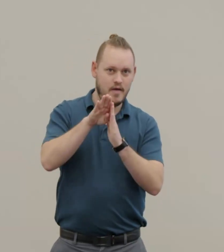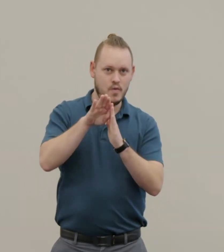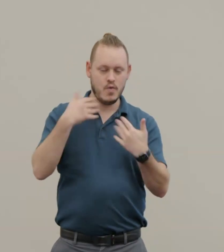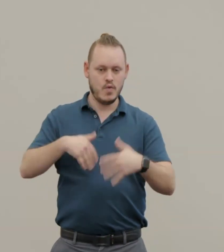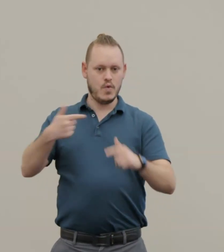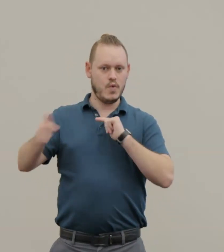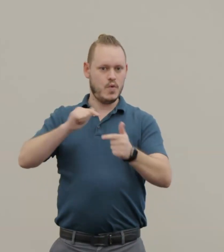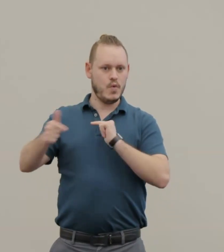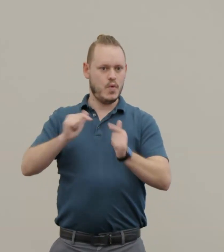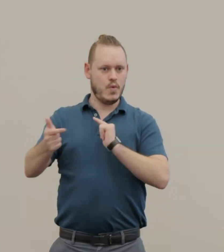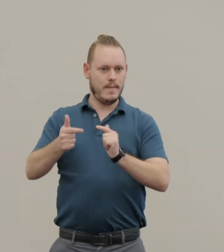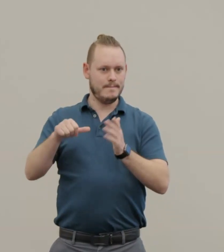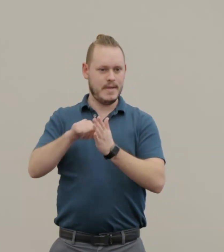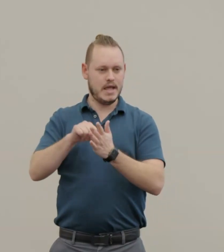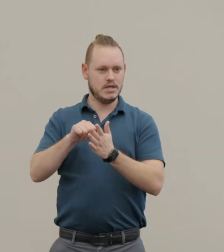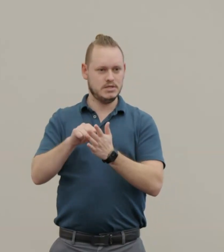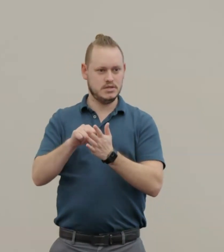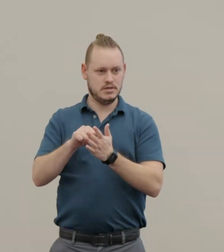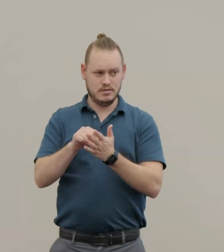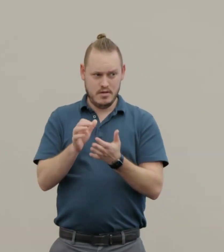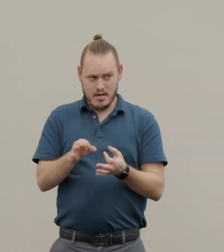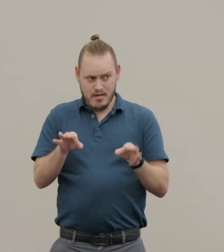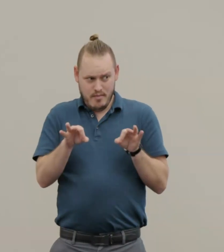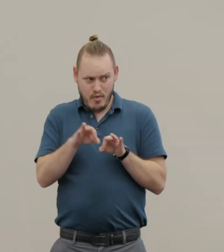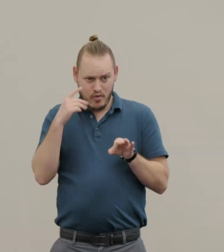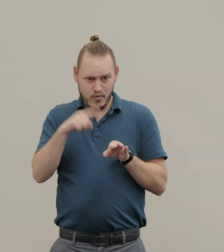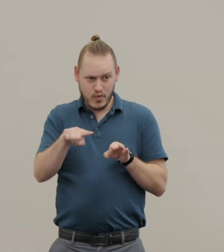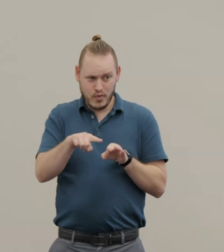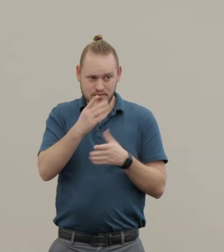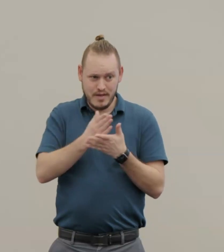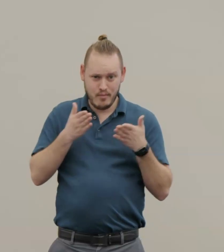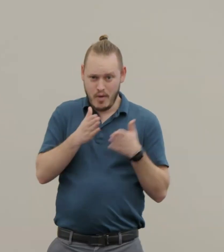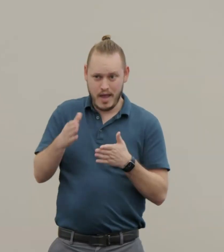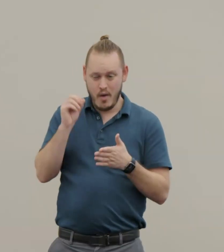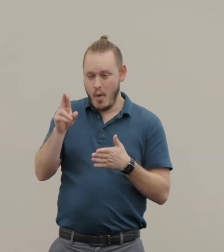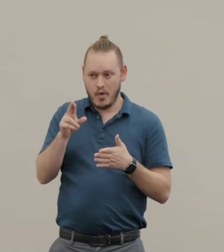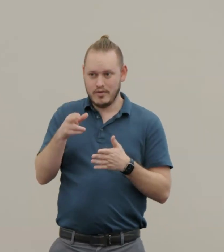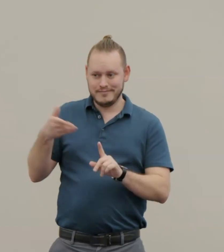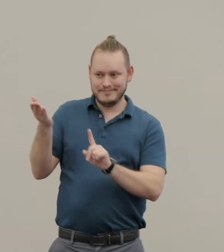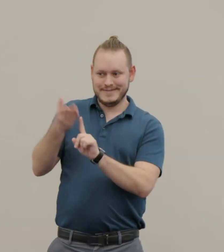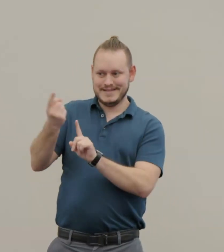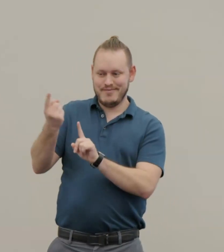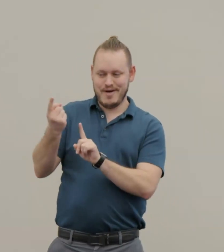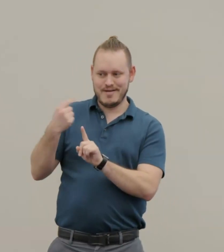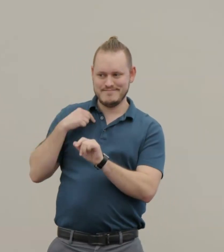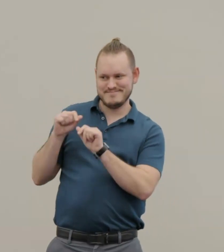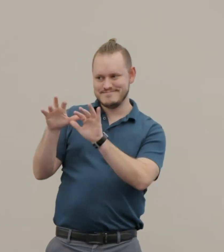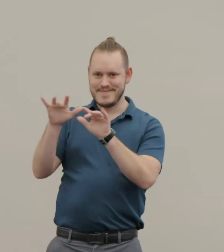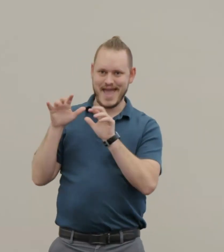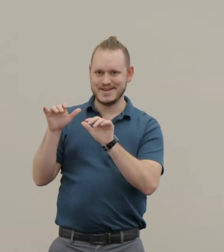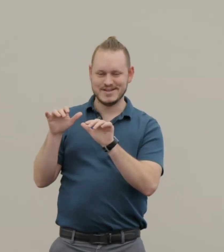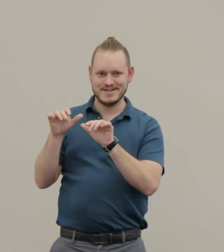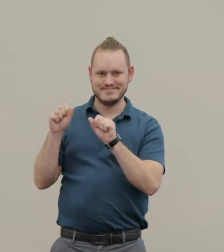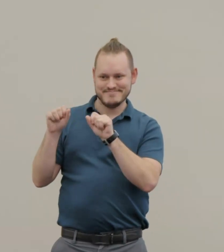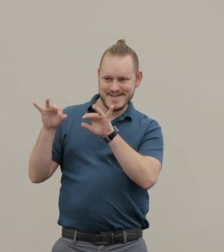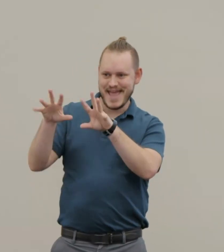page, it's likely very important to you in some way, or you convinced somebody, you did some magic convincing somebody